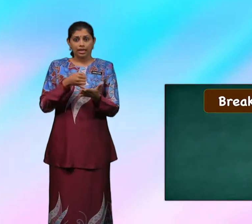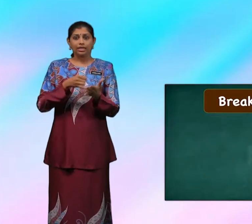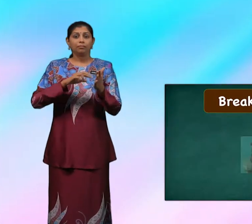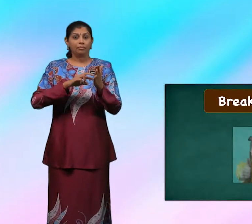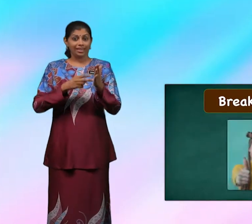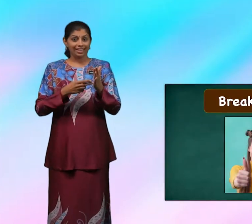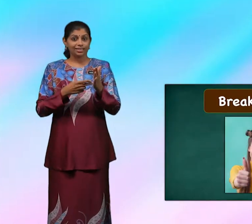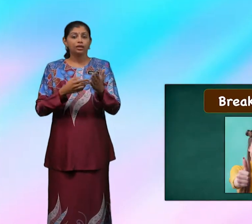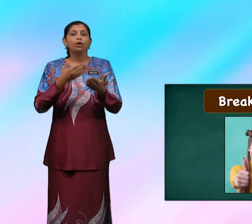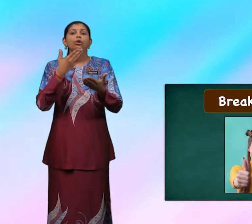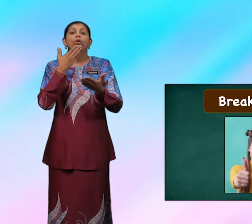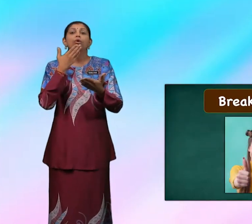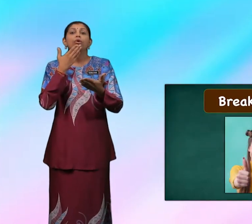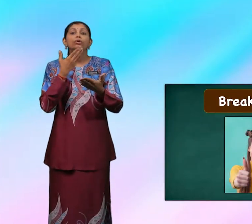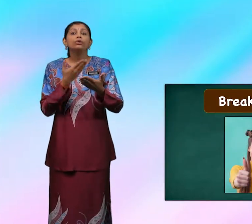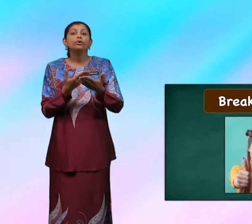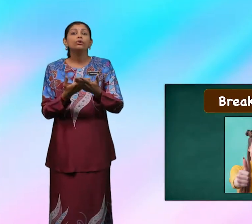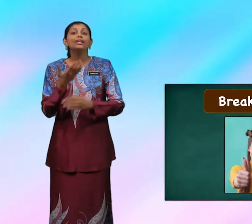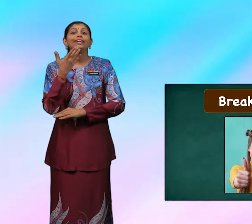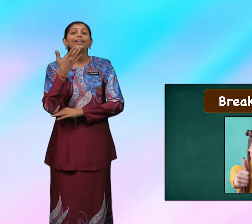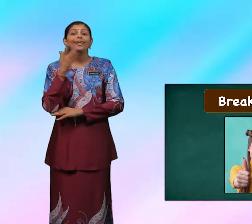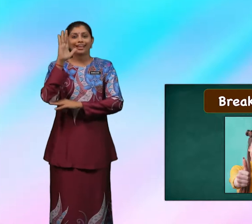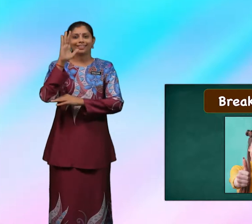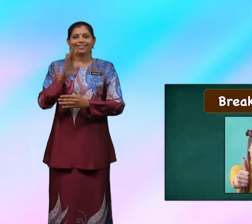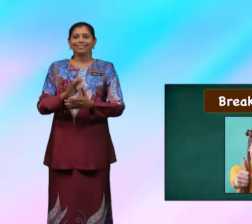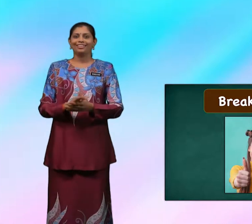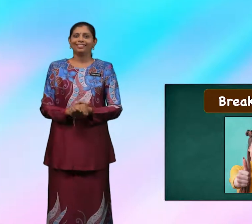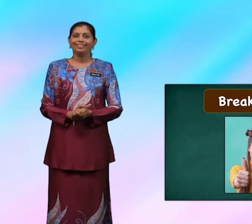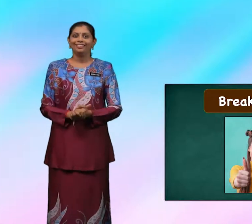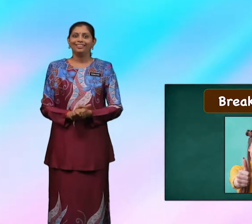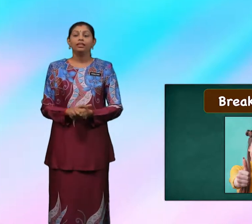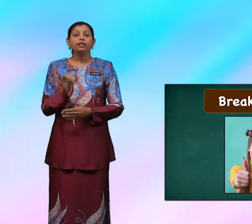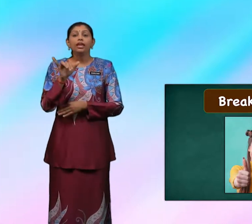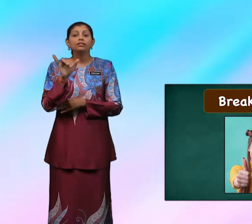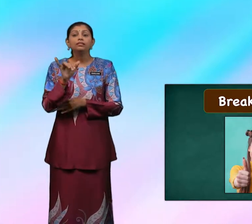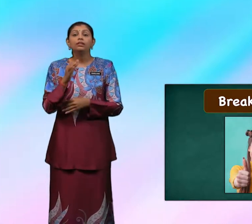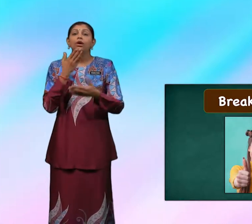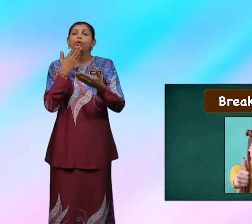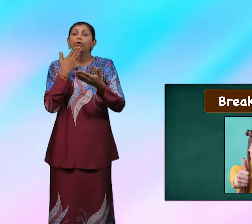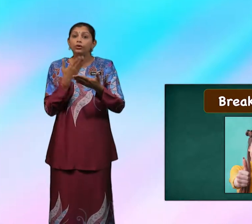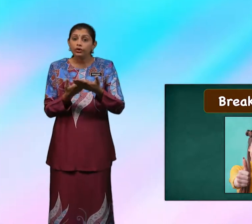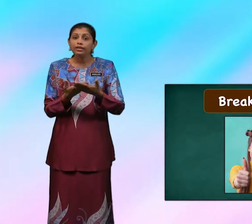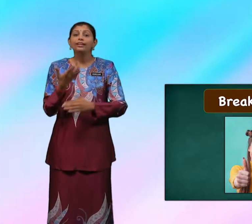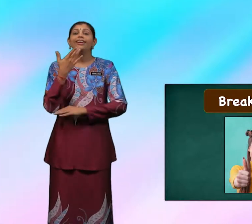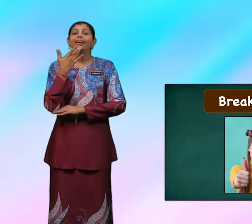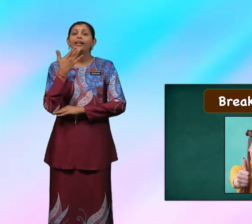It means good luck. Yes, good